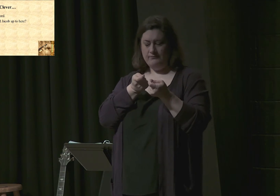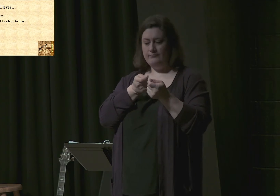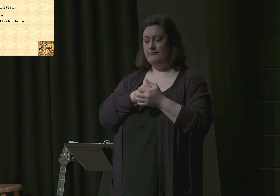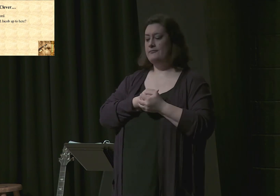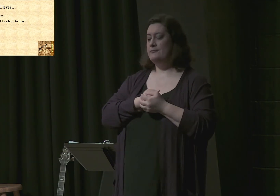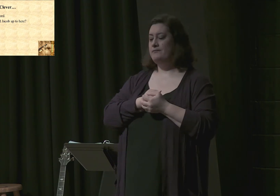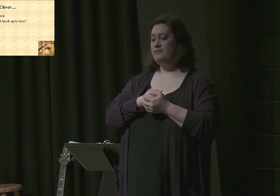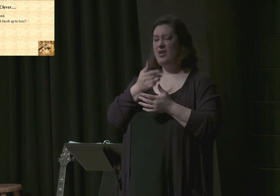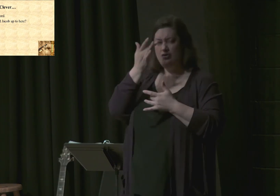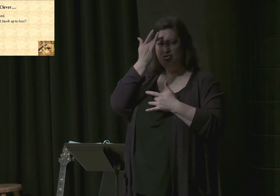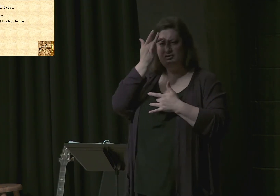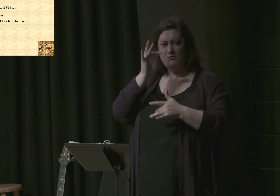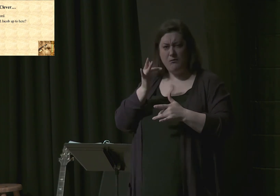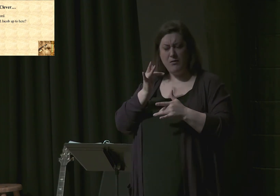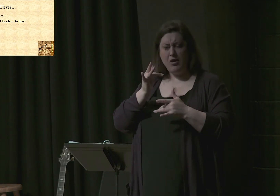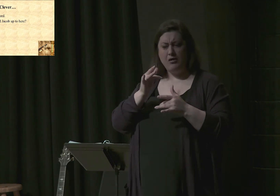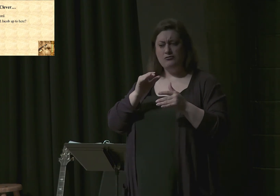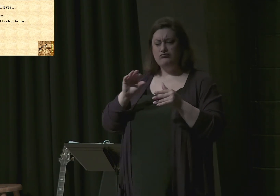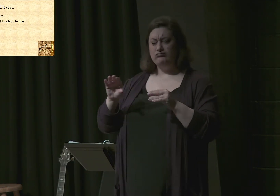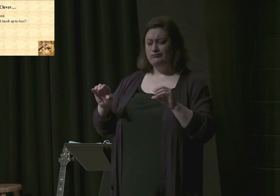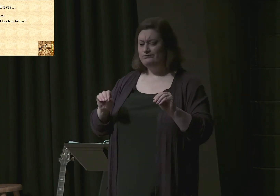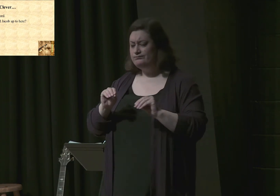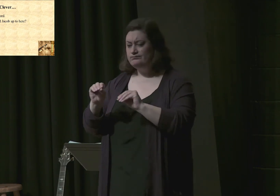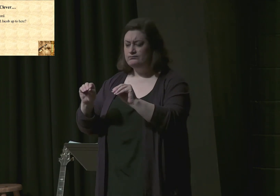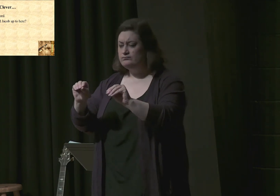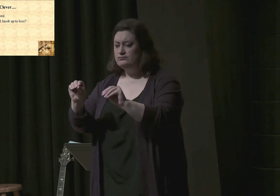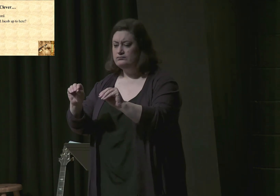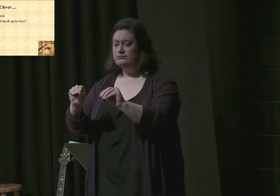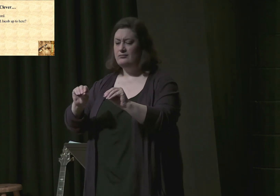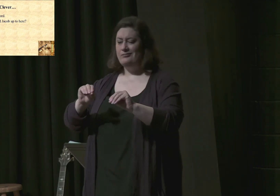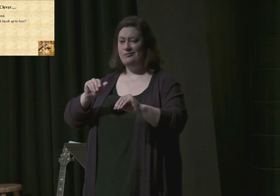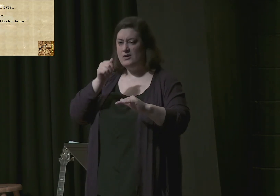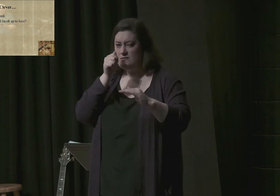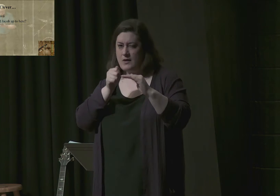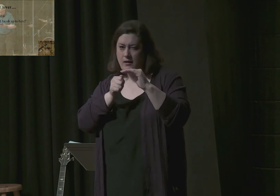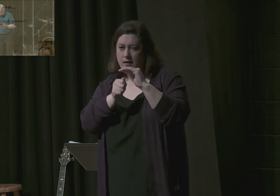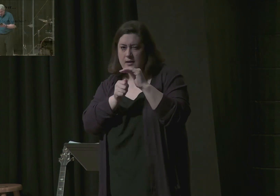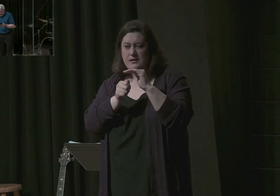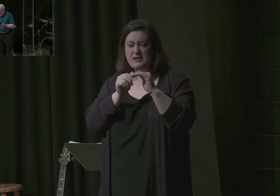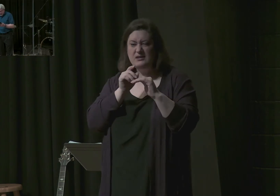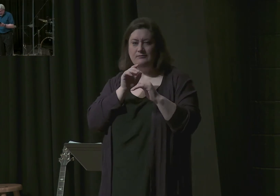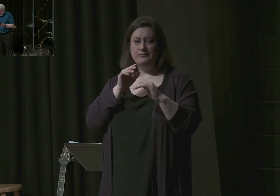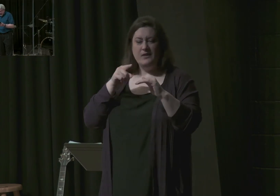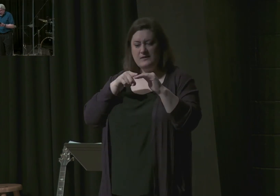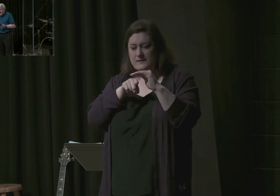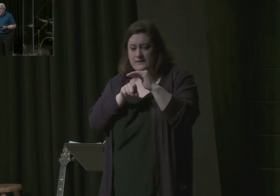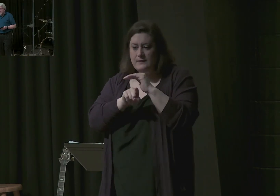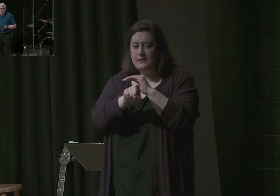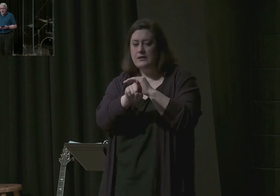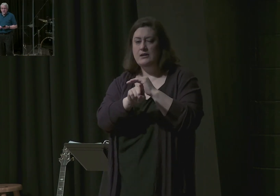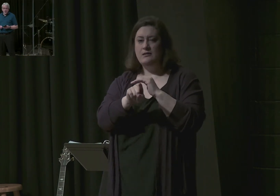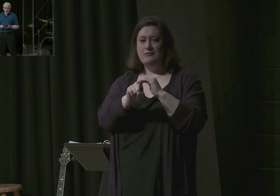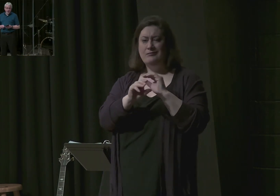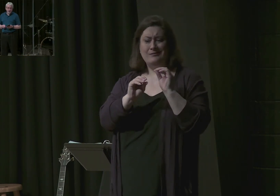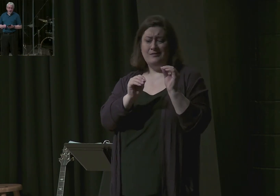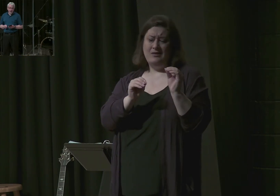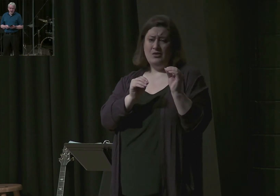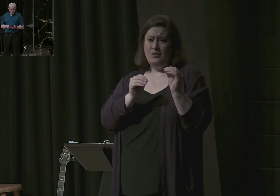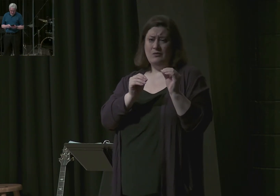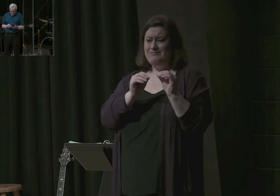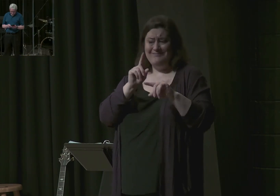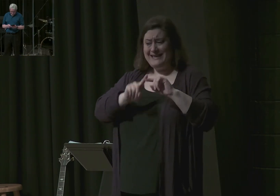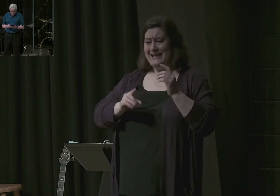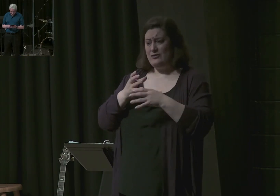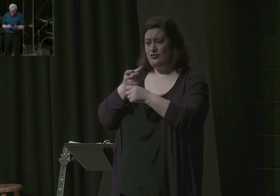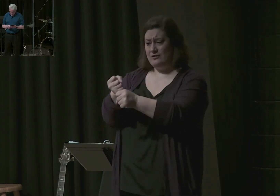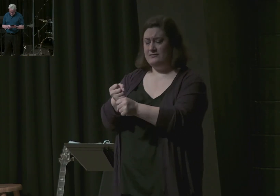Just smart and shrewd? Are they making clever moves? Underhanded, sneaky, without